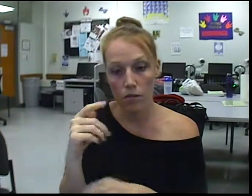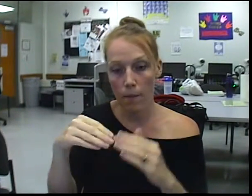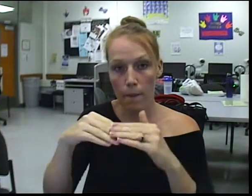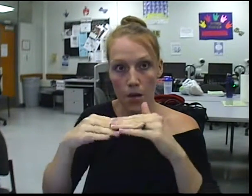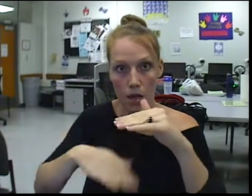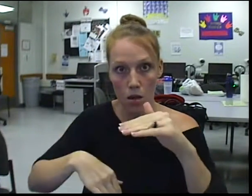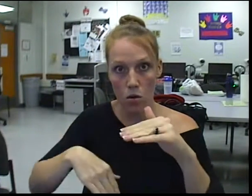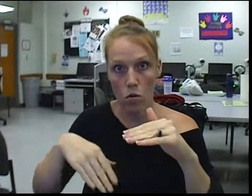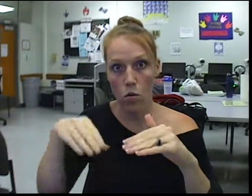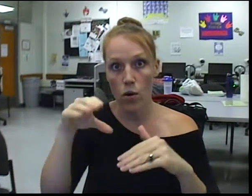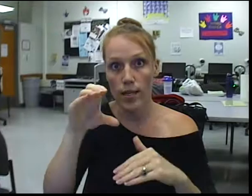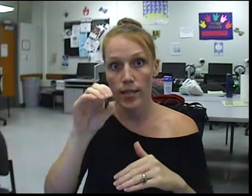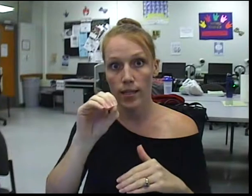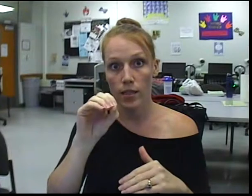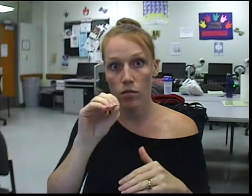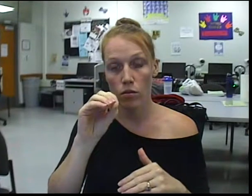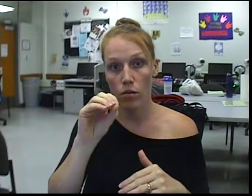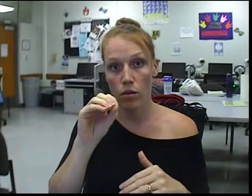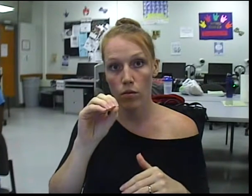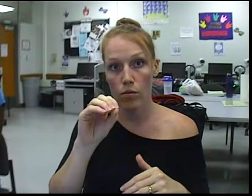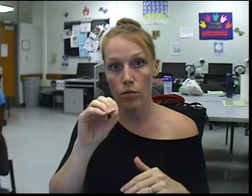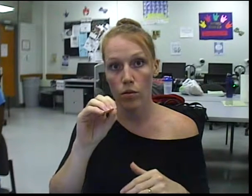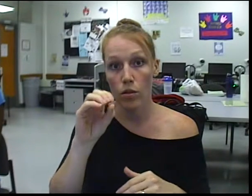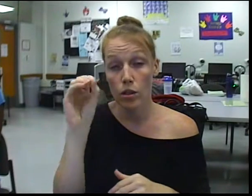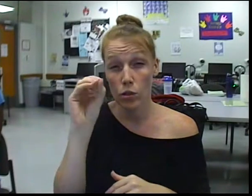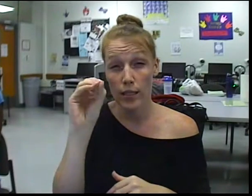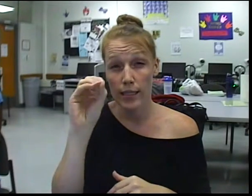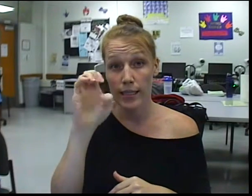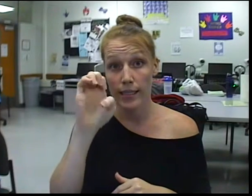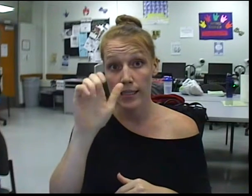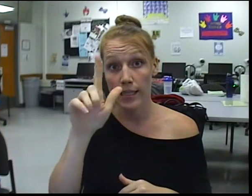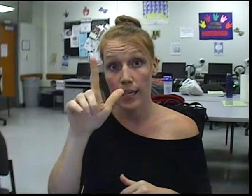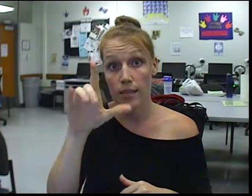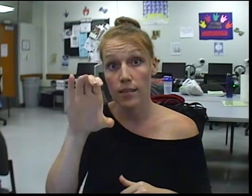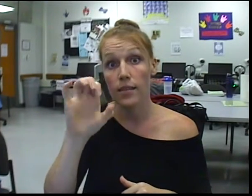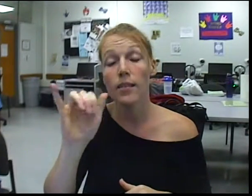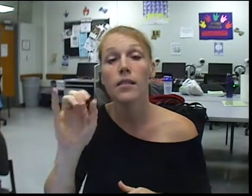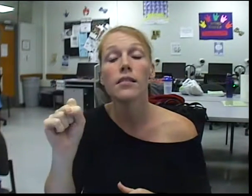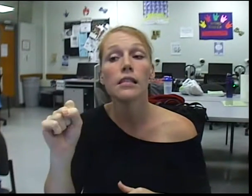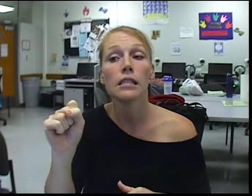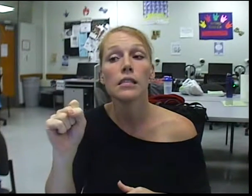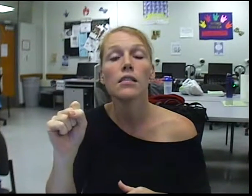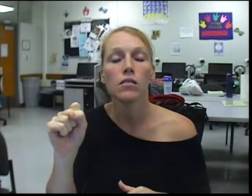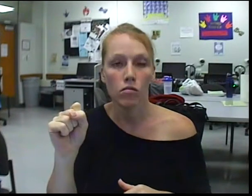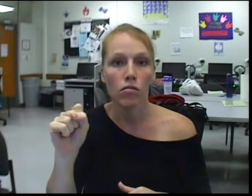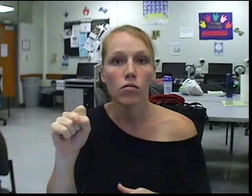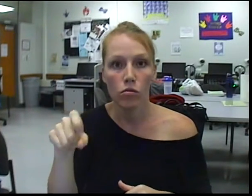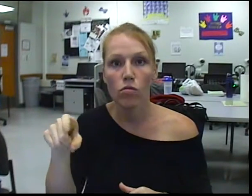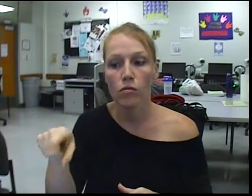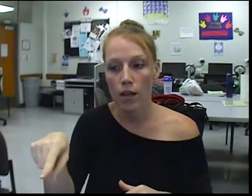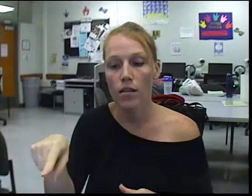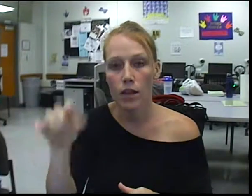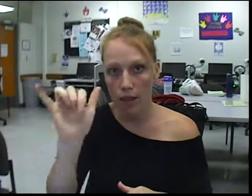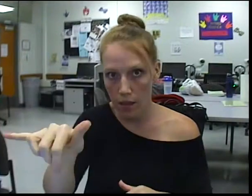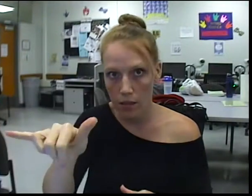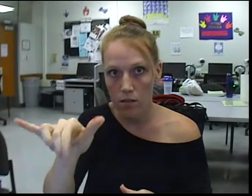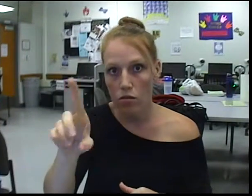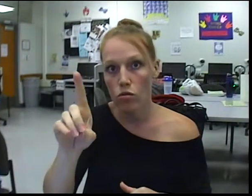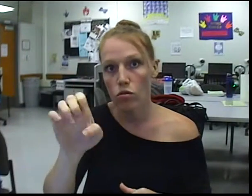was watching the news last night. They said the low last night was supposed to be like 60 or 66 degrees, and the dew